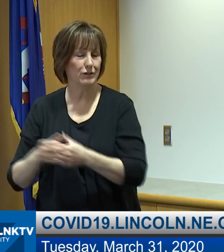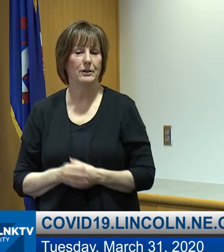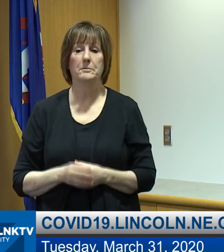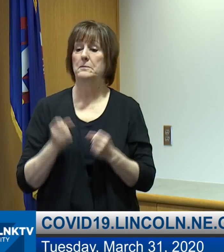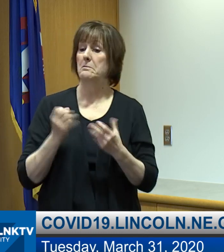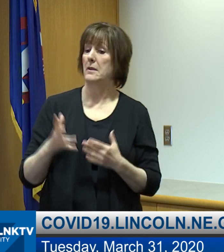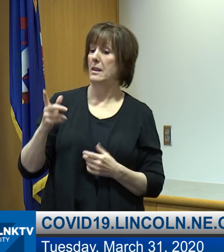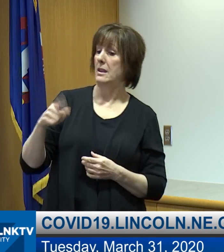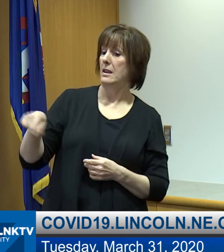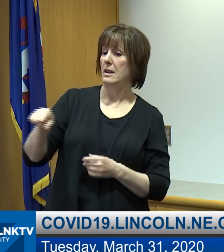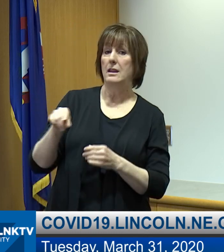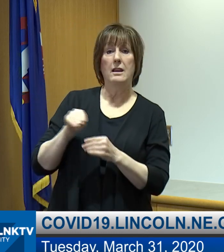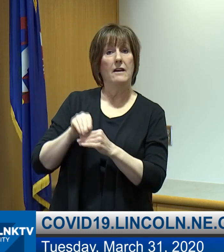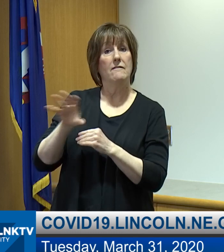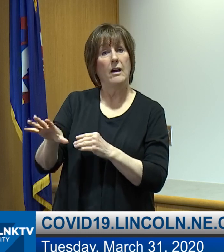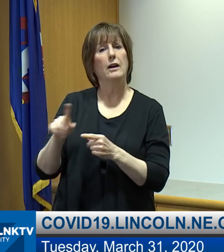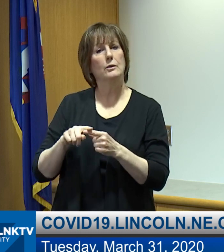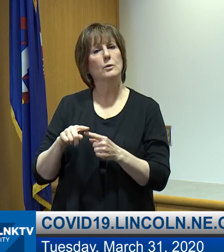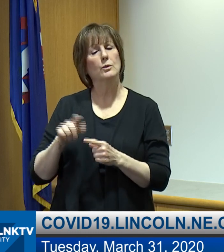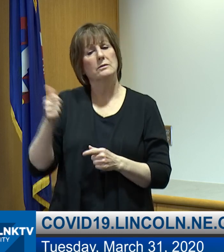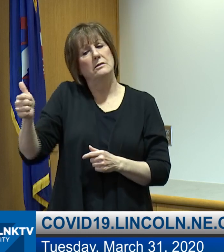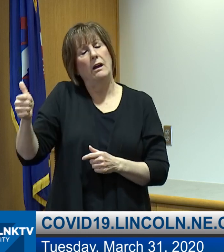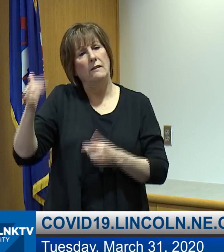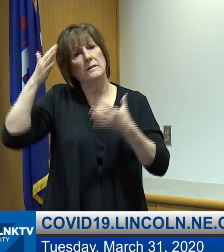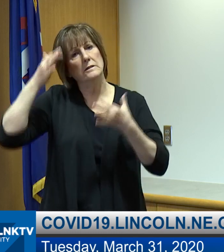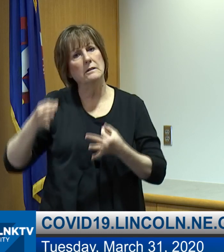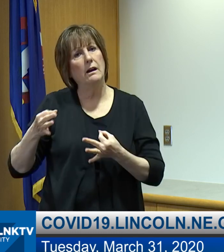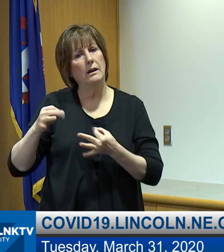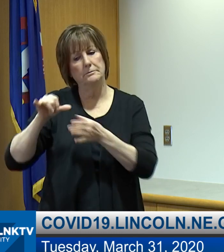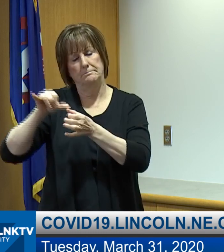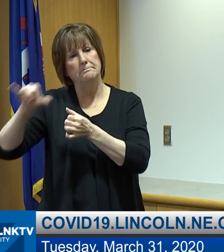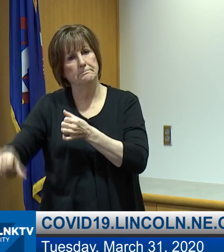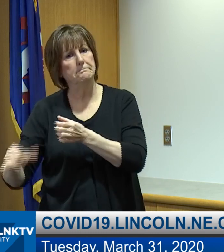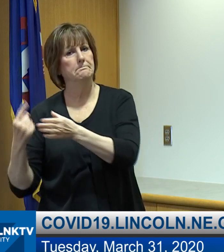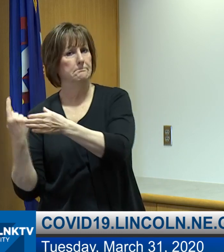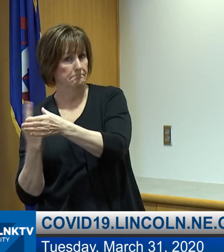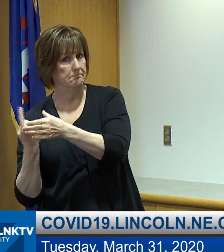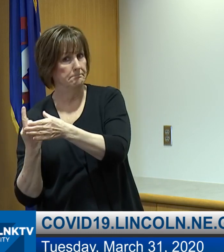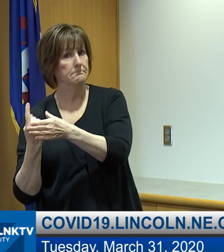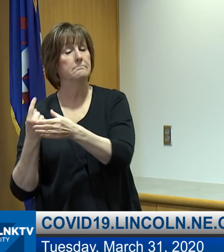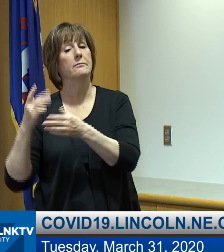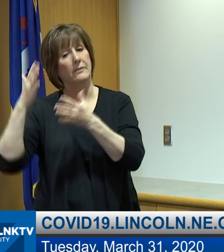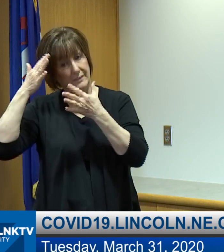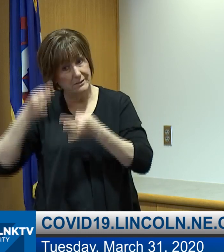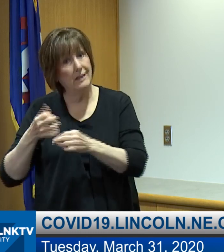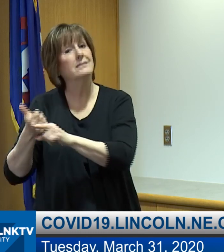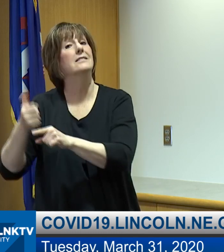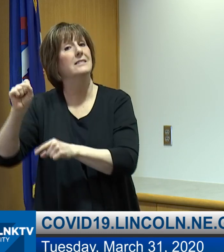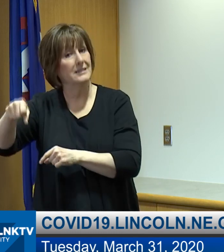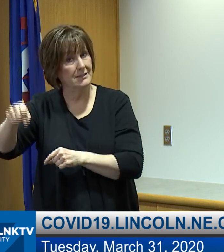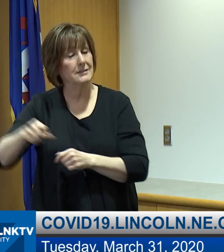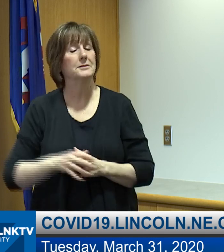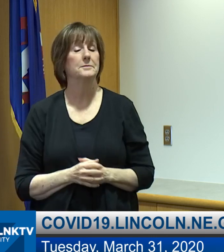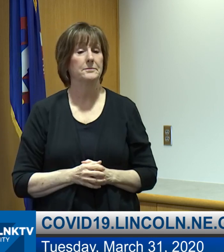have been advised to voluntarily isolate themselves, and while many are making that choice themselves, this provides